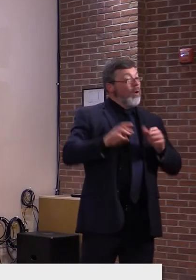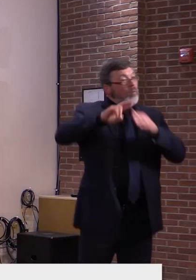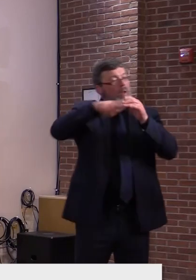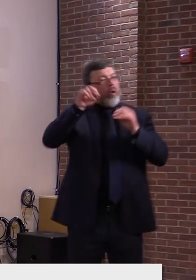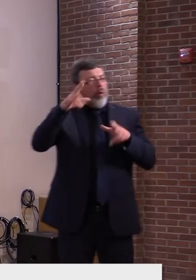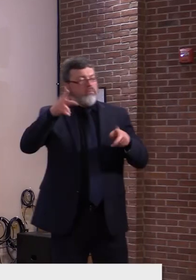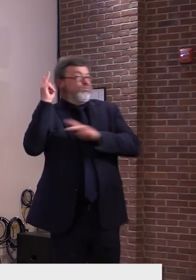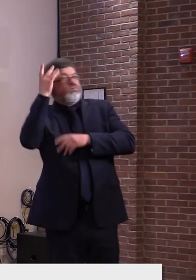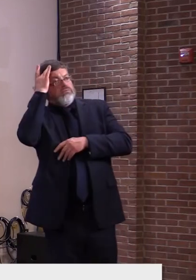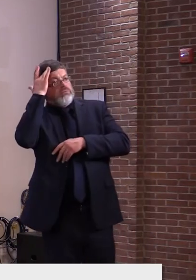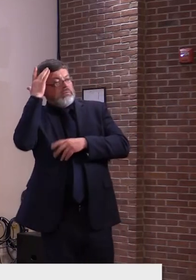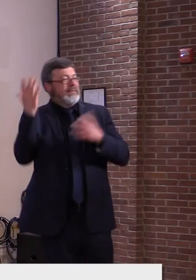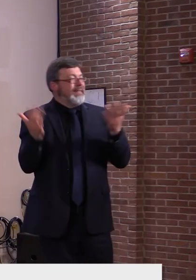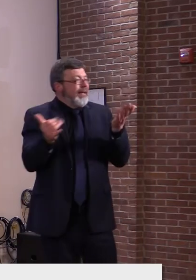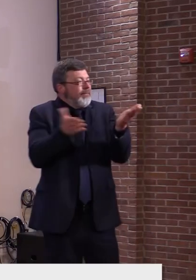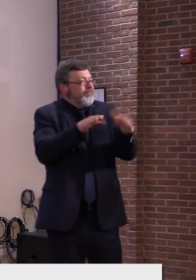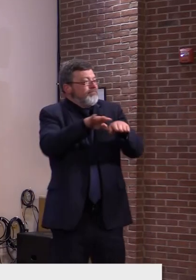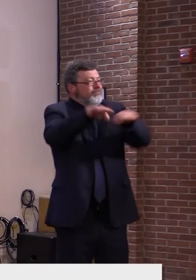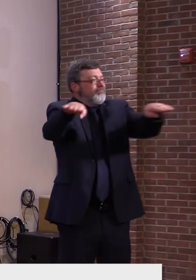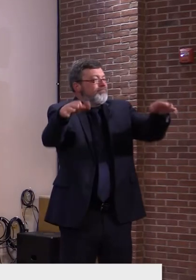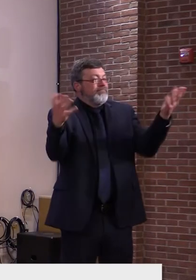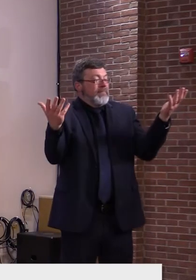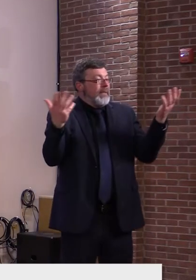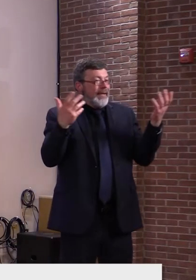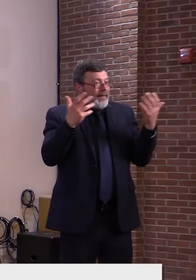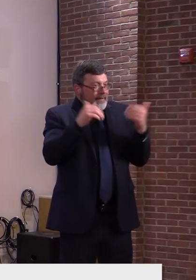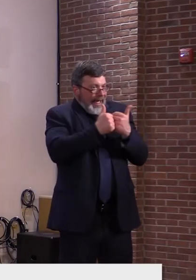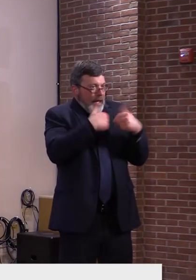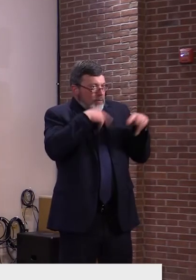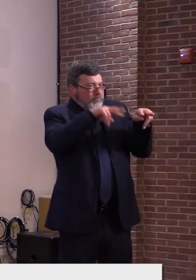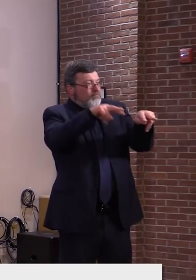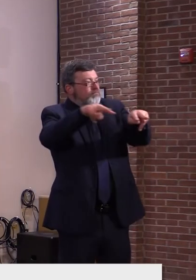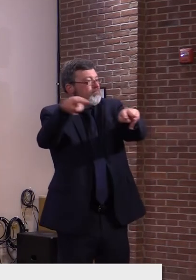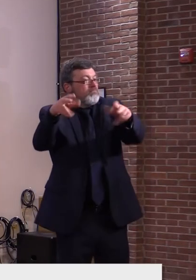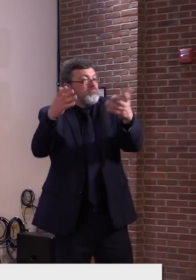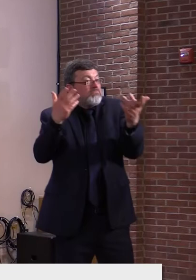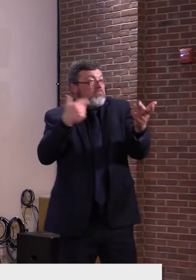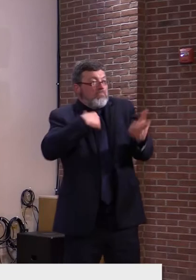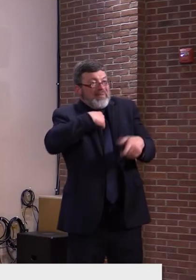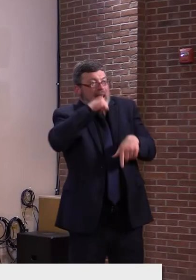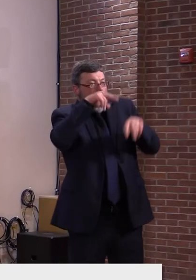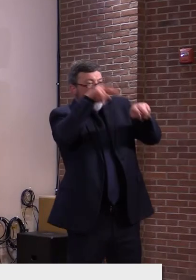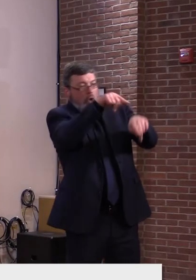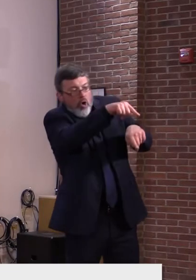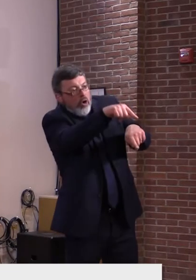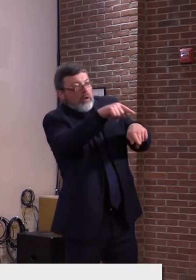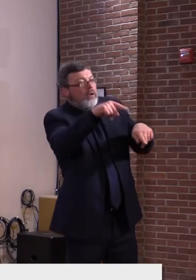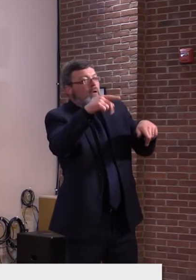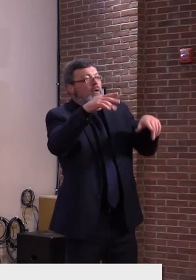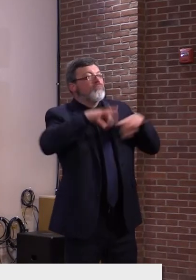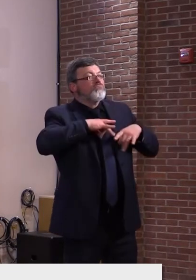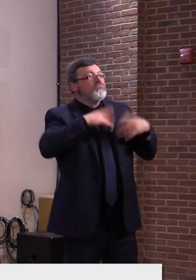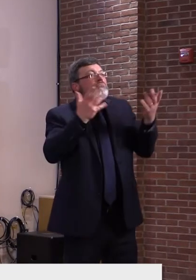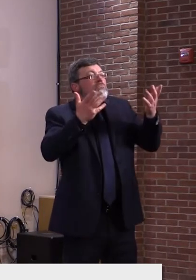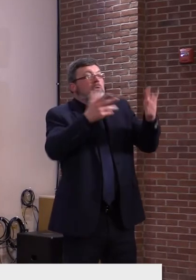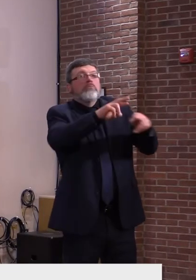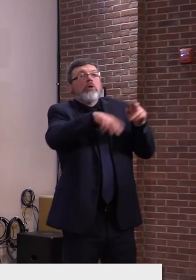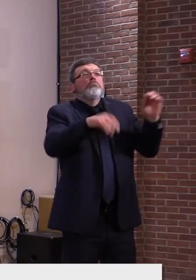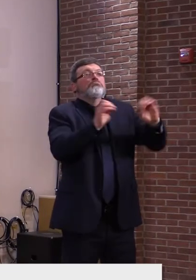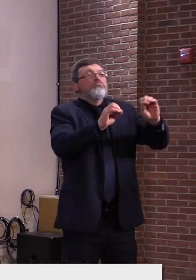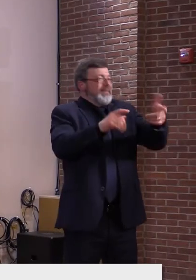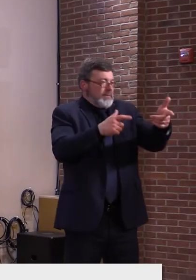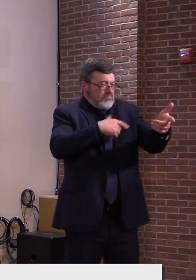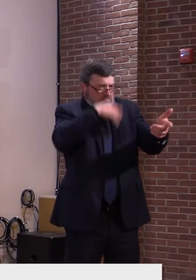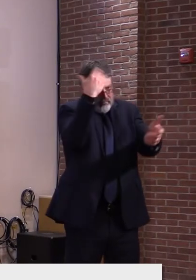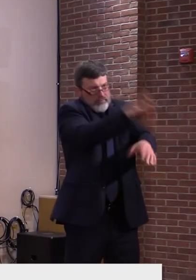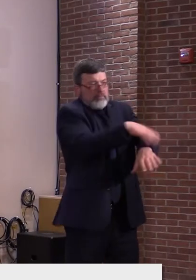that's always going to be a challenge. And I guess the more we focus on those case numbers, the less